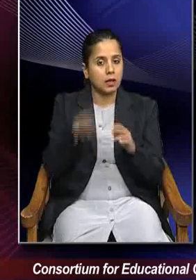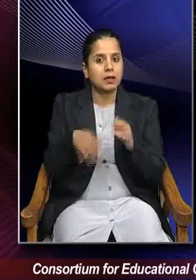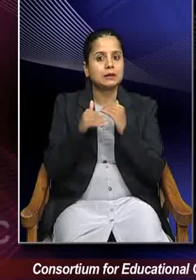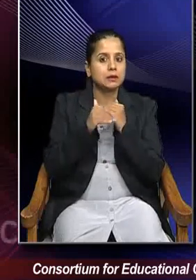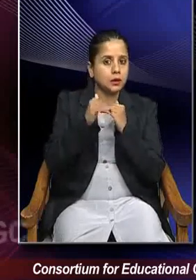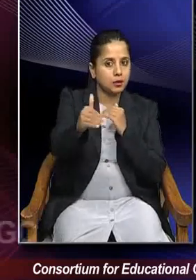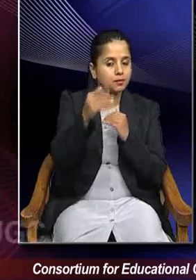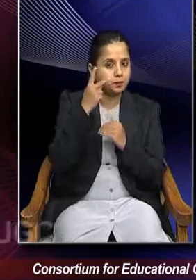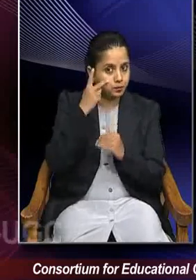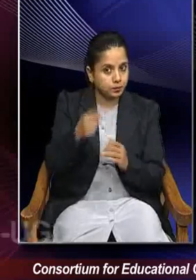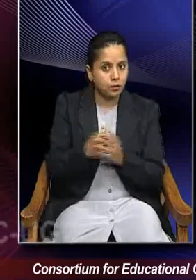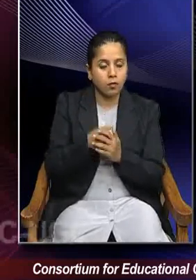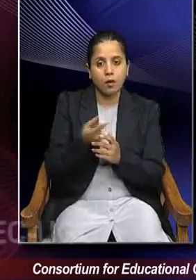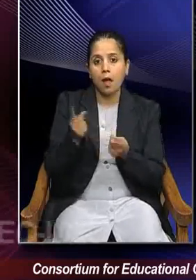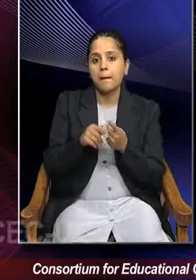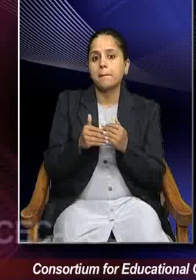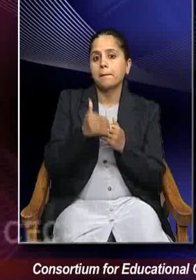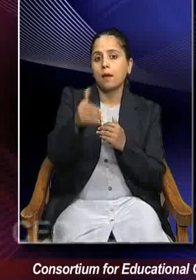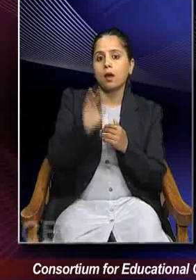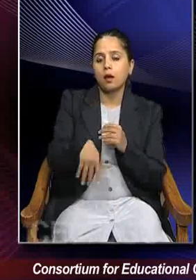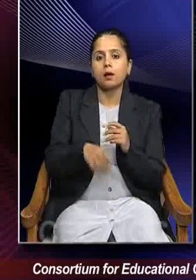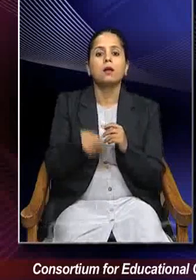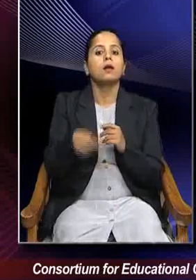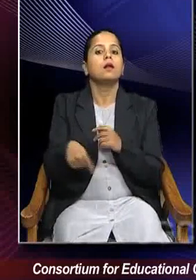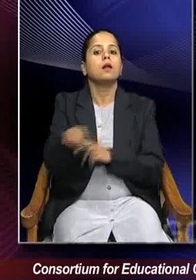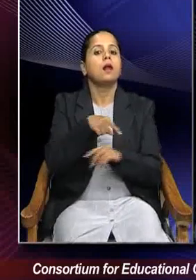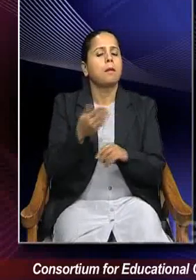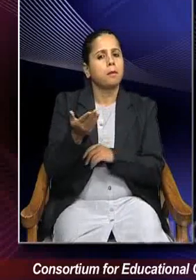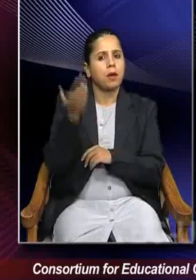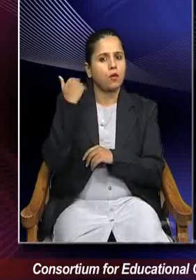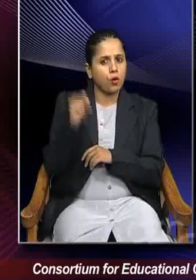sustainability driven development agenda and the previous